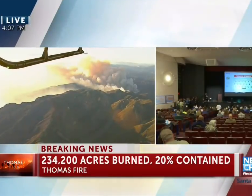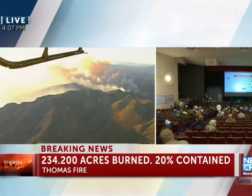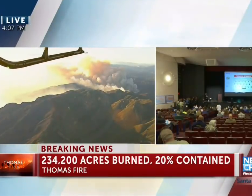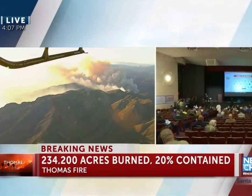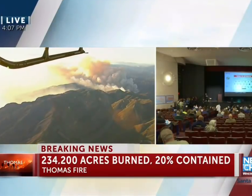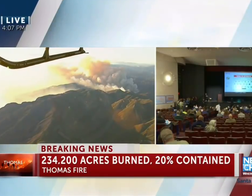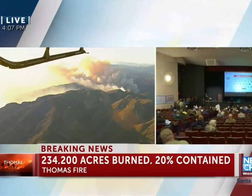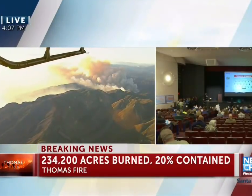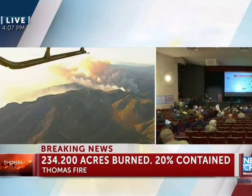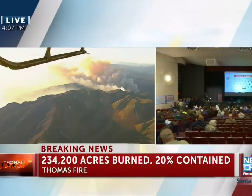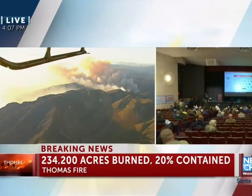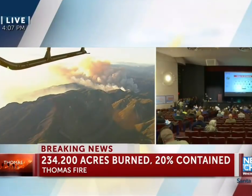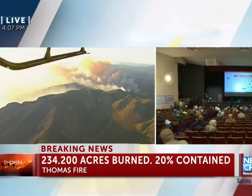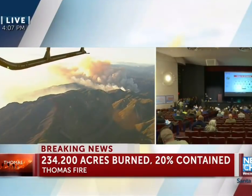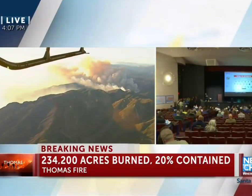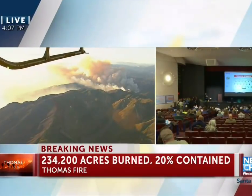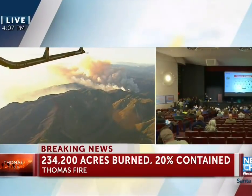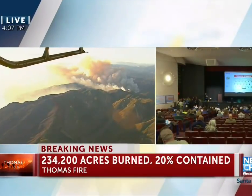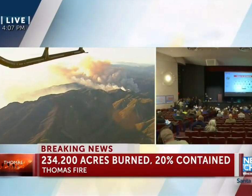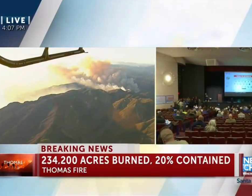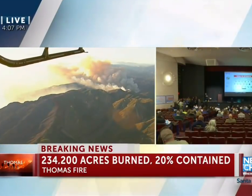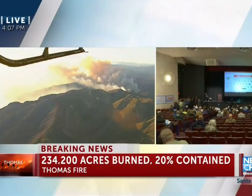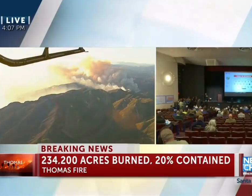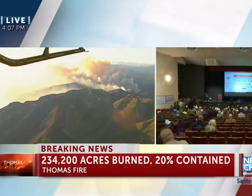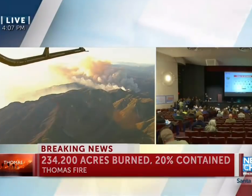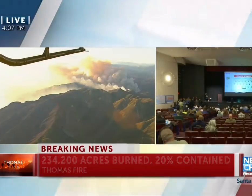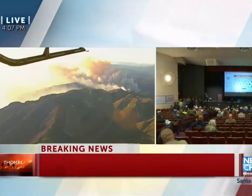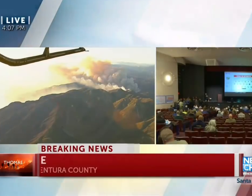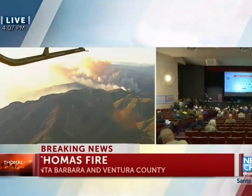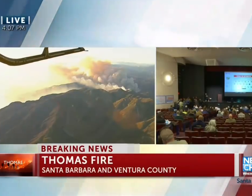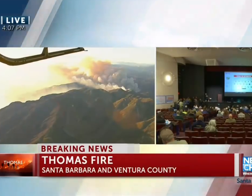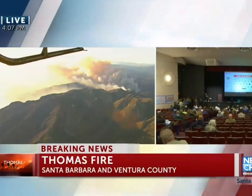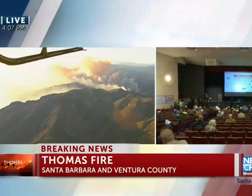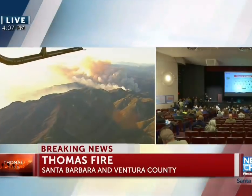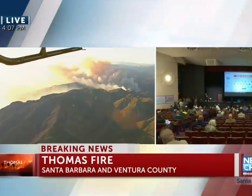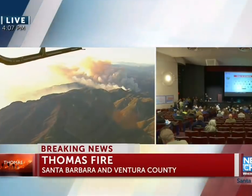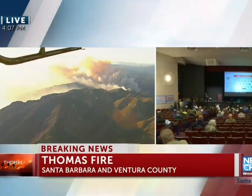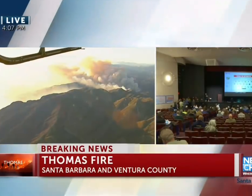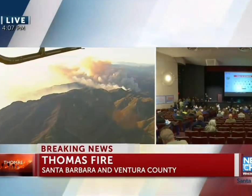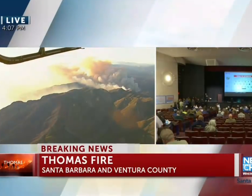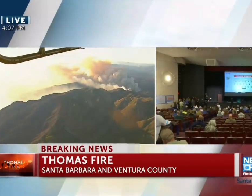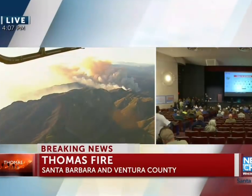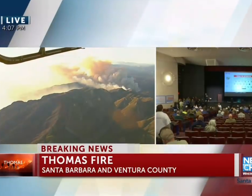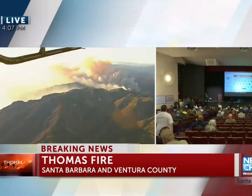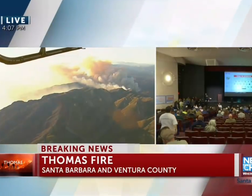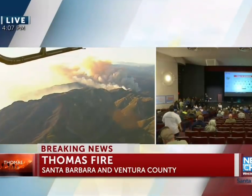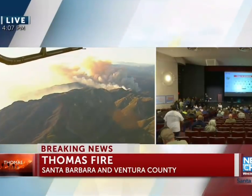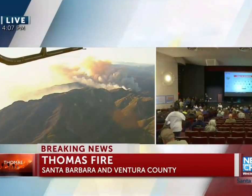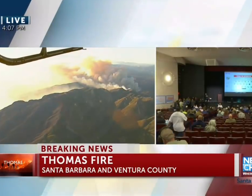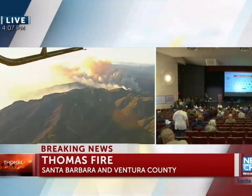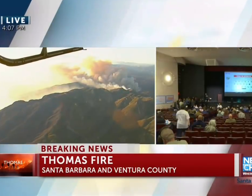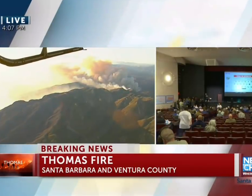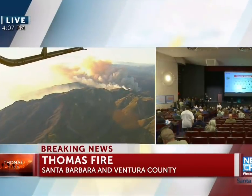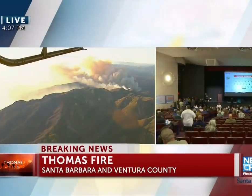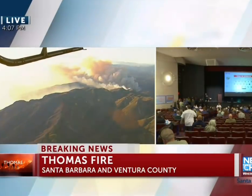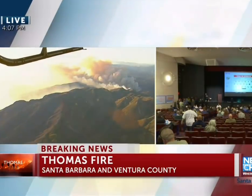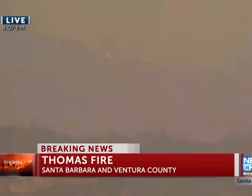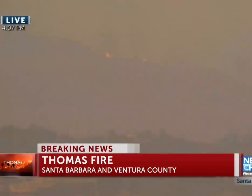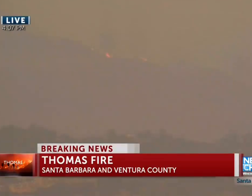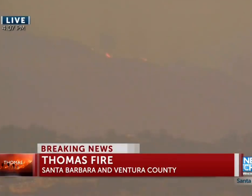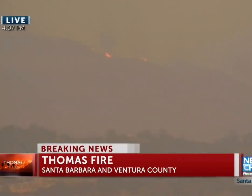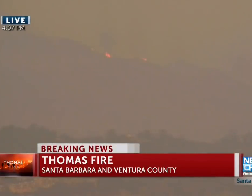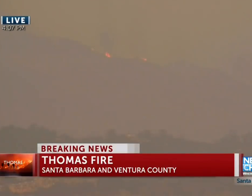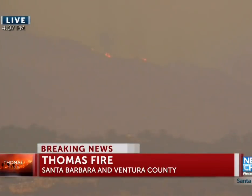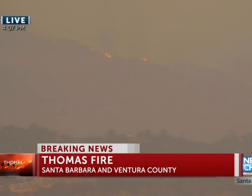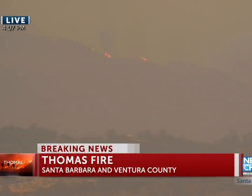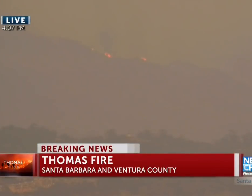know, the verbiage the firefighters like to use is the fire will establish itself. And that's what they don't want that fire to do. They don't